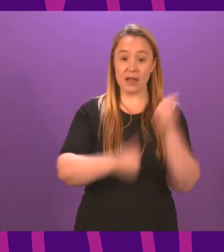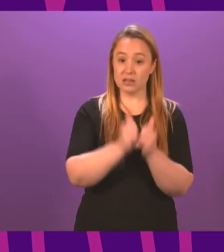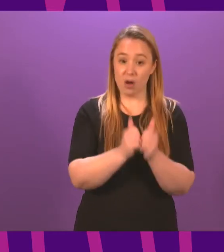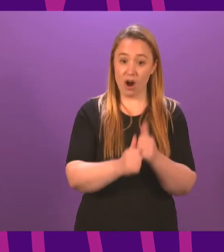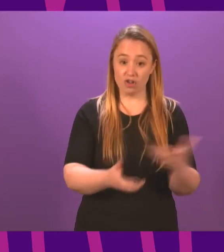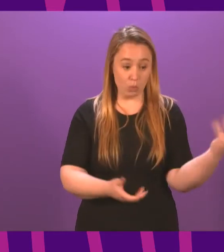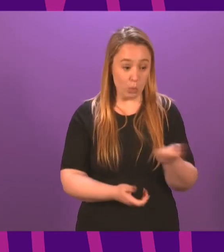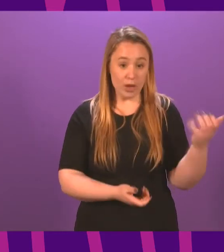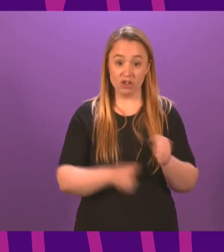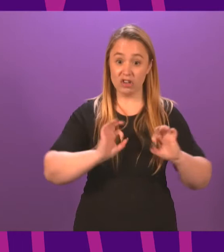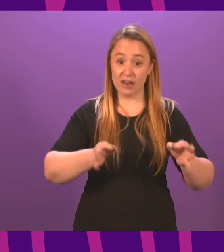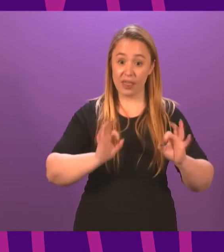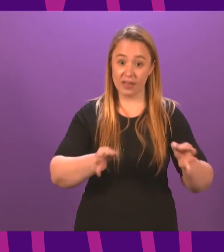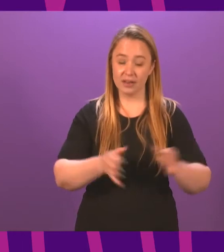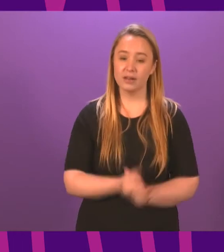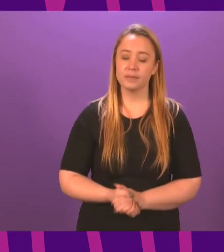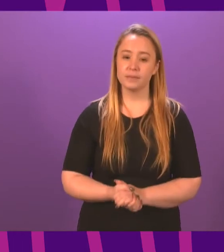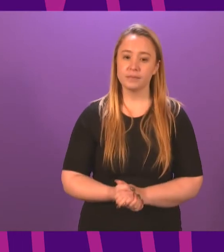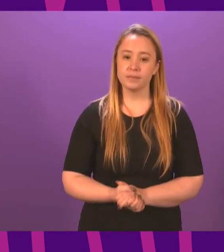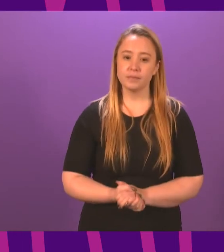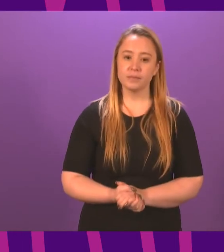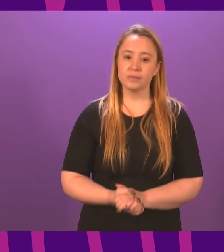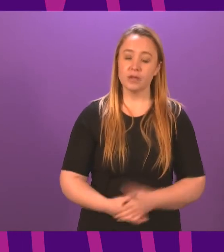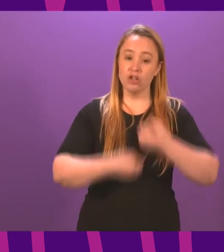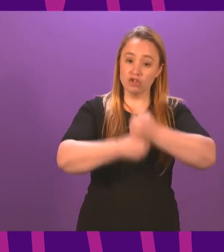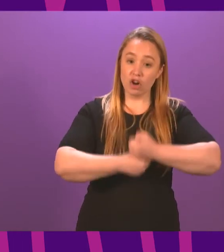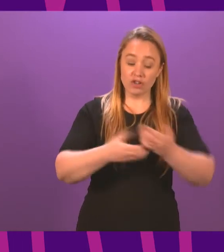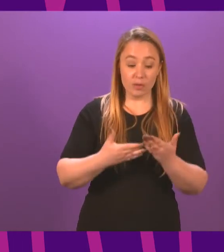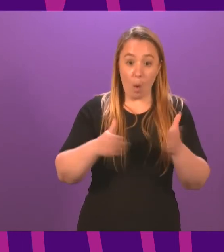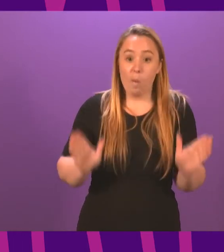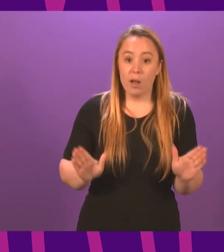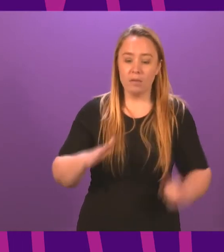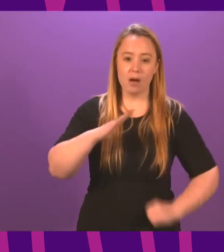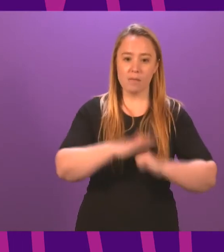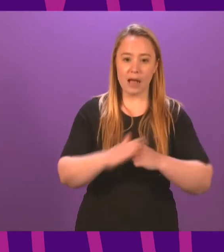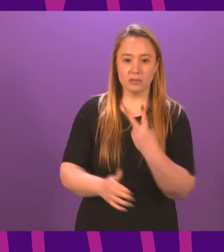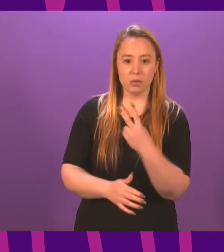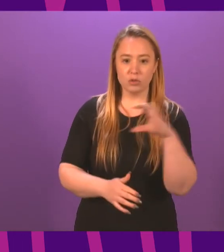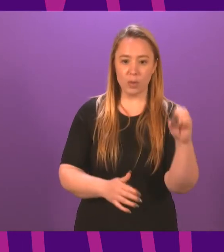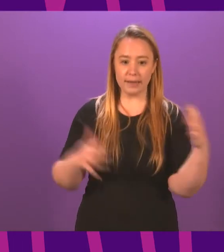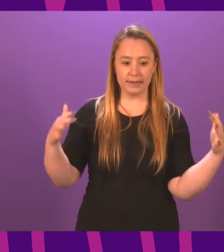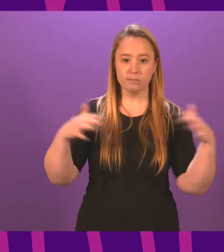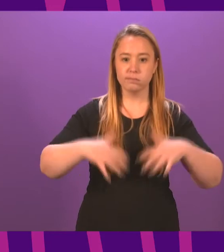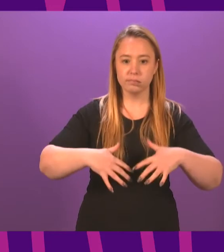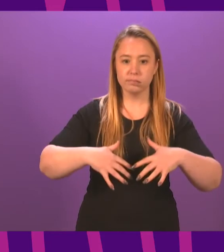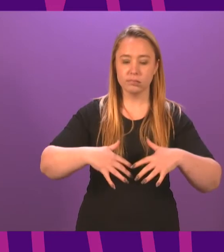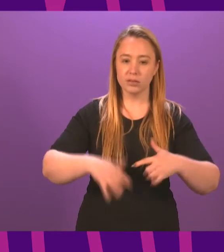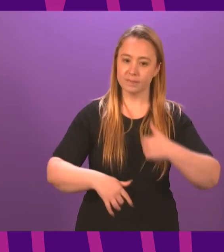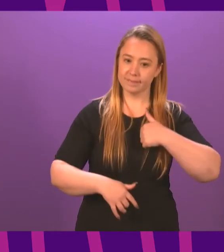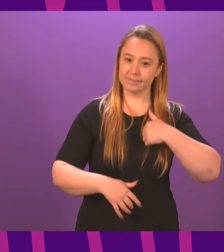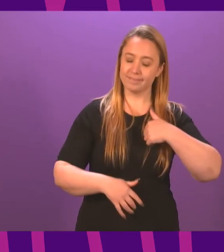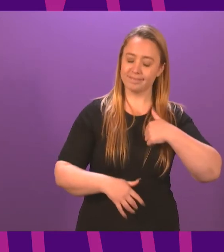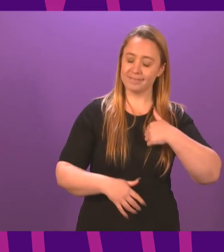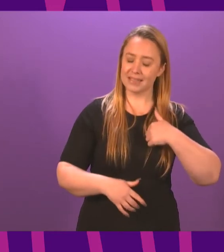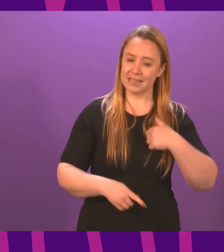really need to get it real. Places of worship are open, but only to 20 in a church at a time. I have to ask personally,